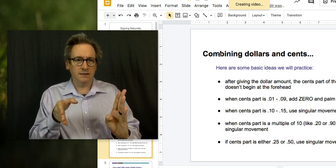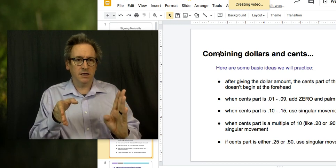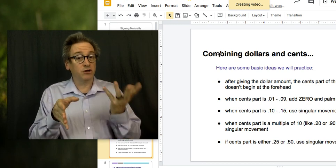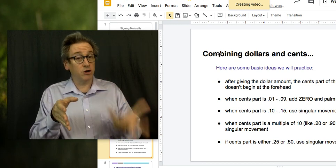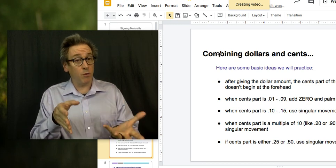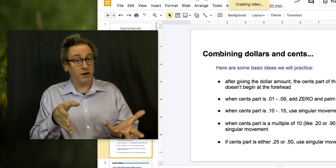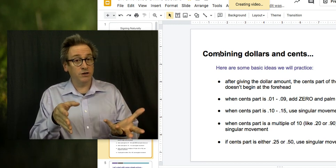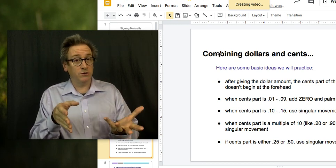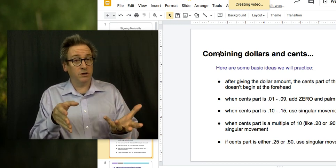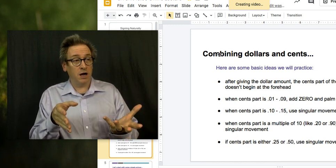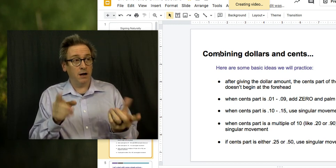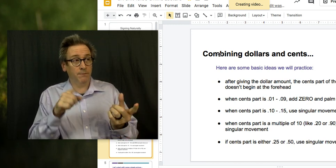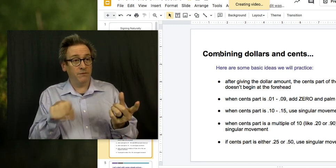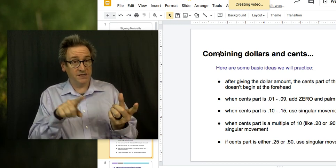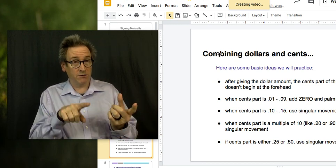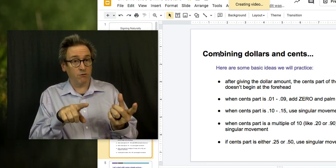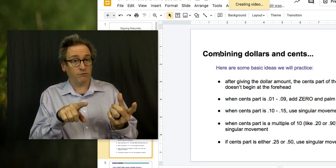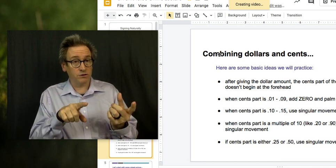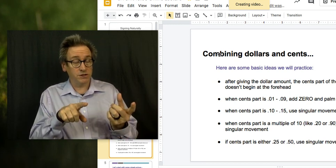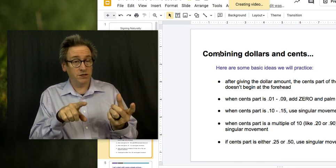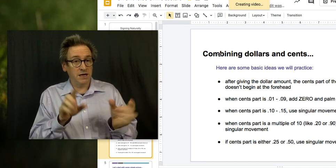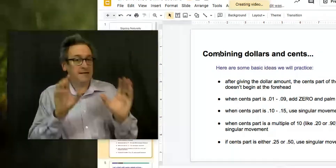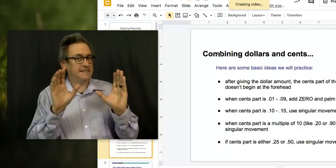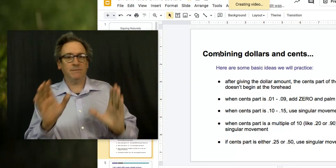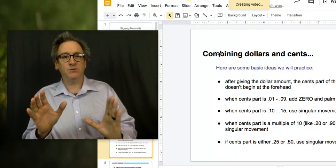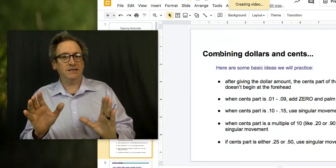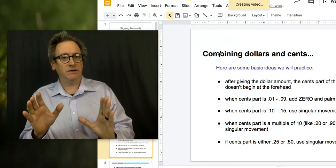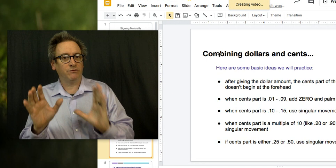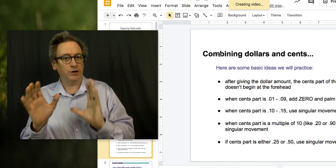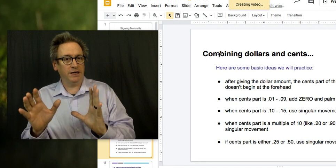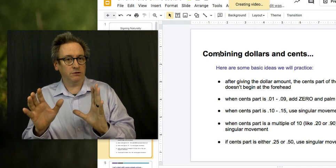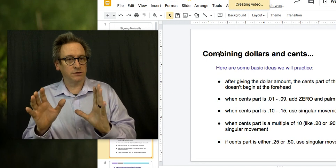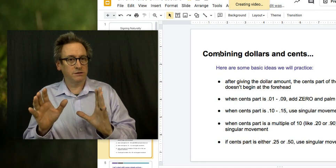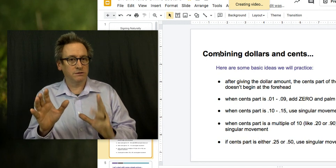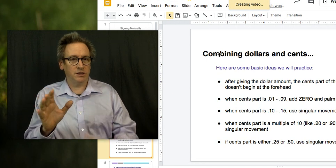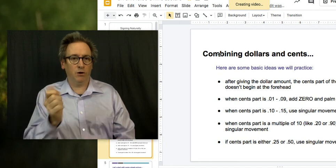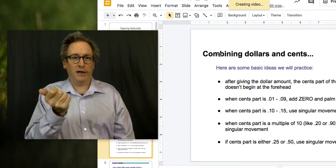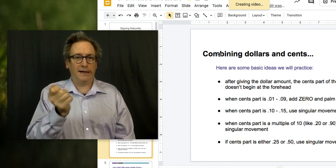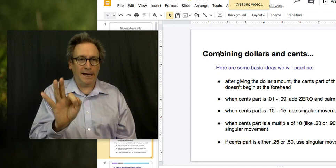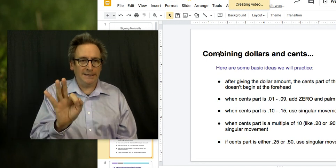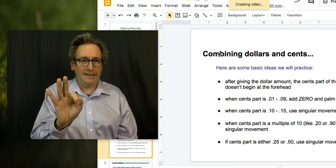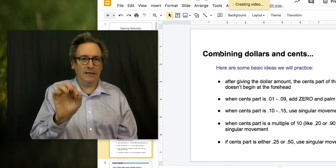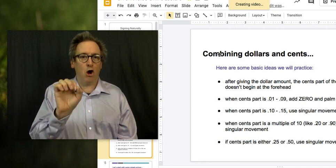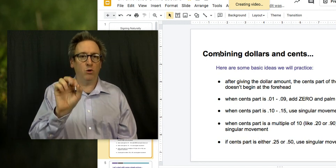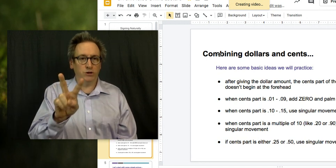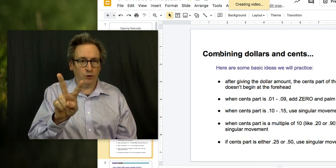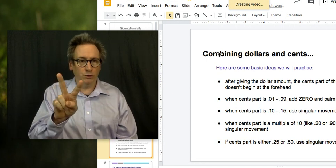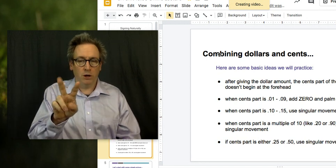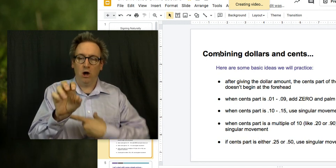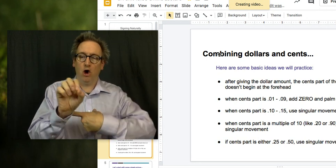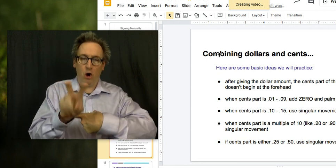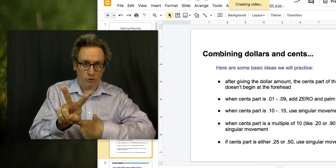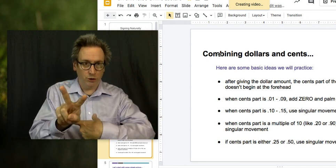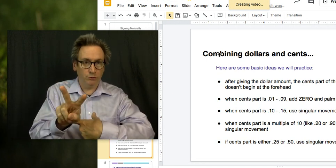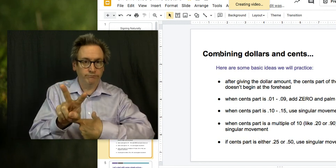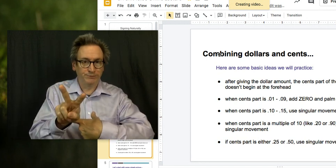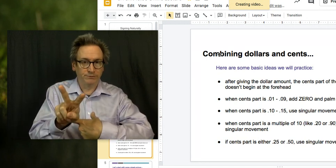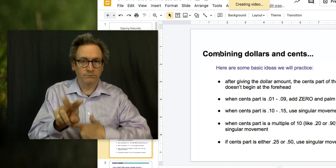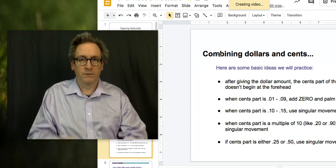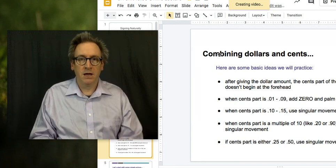cent, you're going to want to do the zero first, same as we did for years. So like 1902,